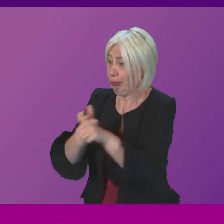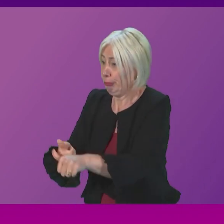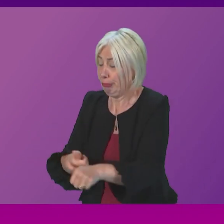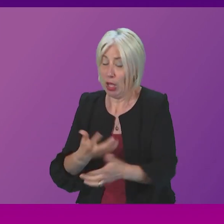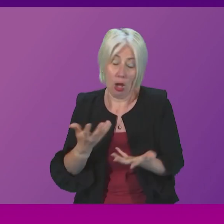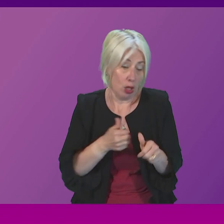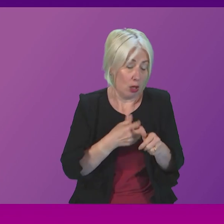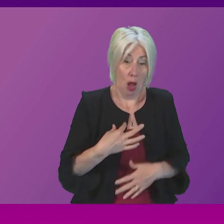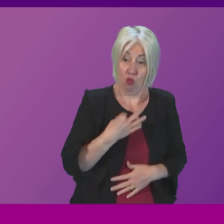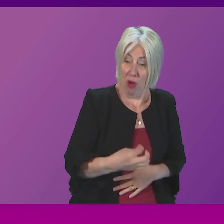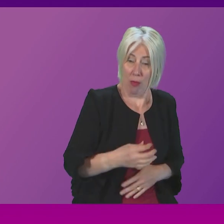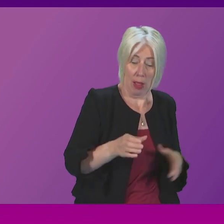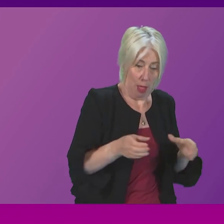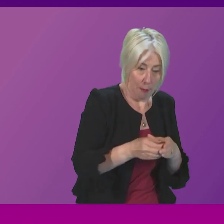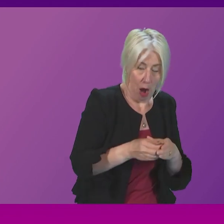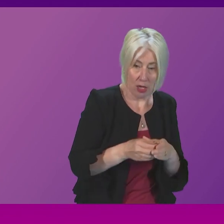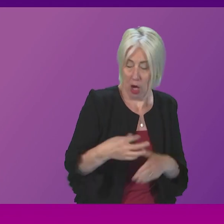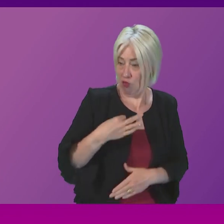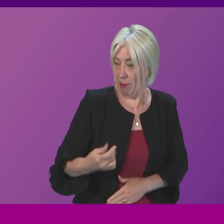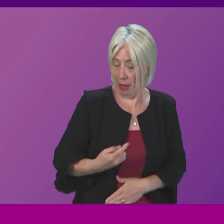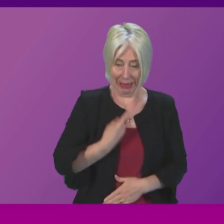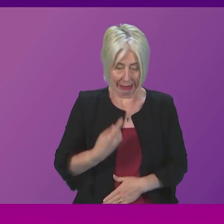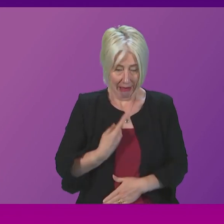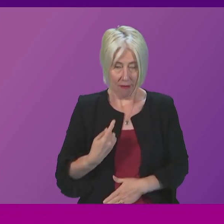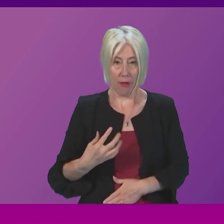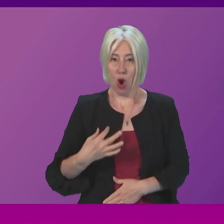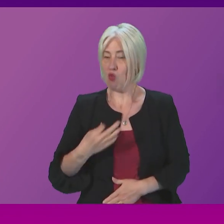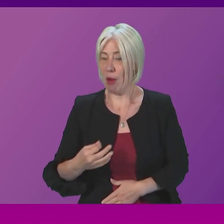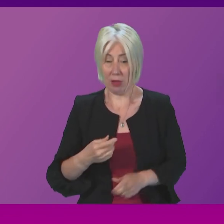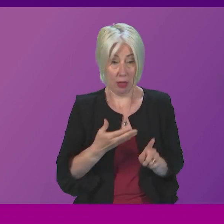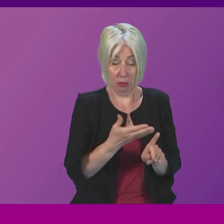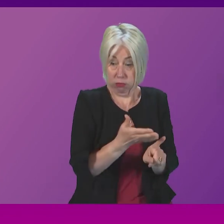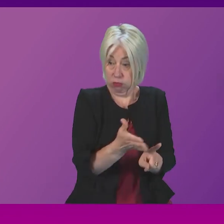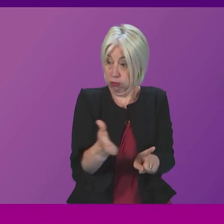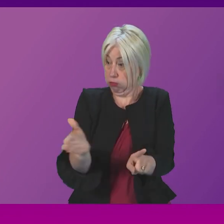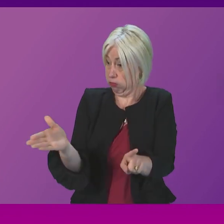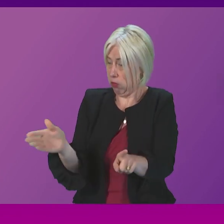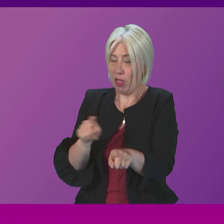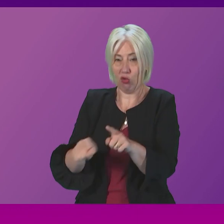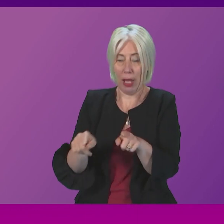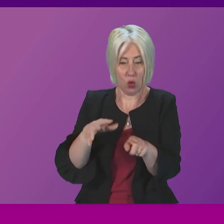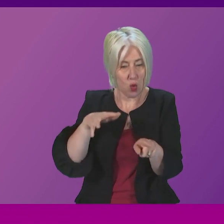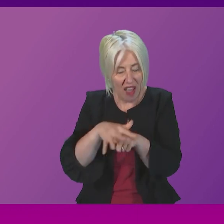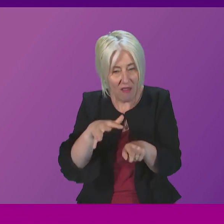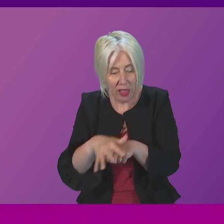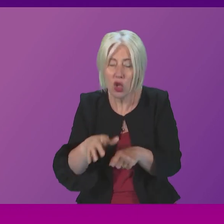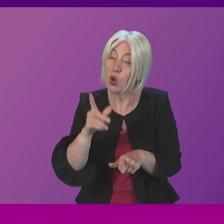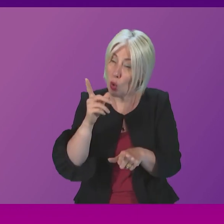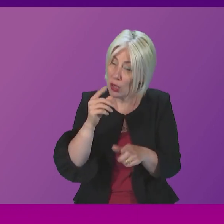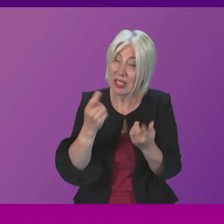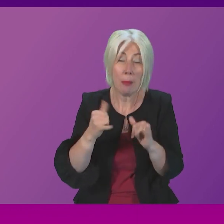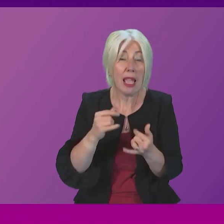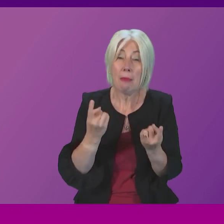the party, you're representing yourself, you're representing all the other people that are trying to influence that. So you're going to be